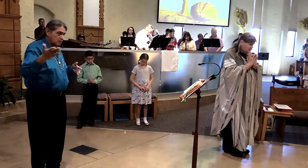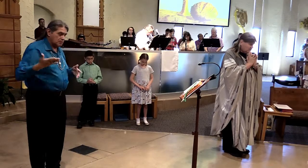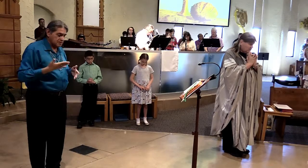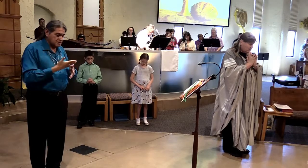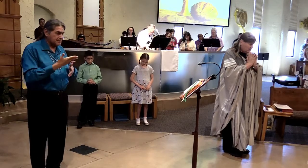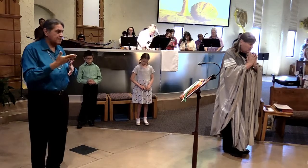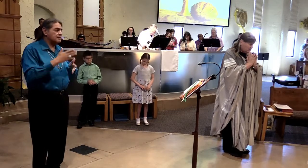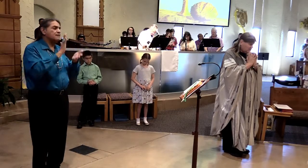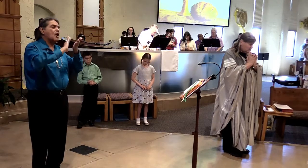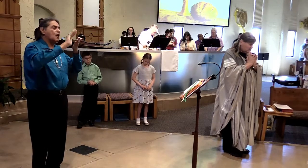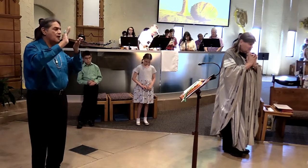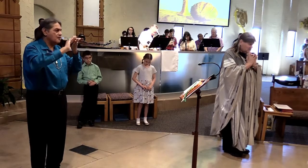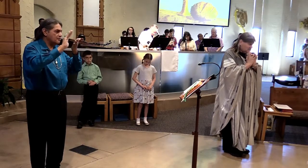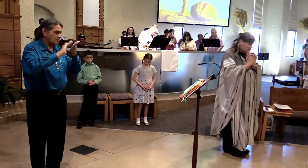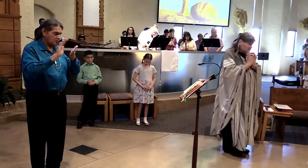to forgive us.